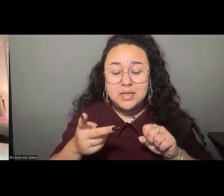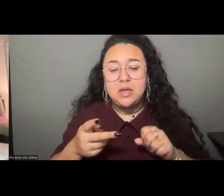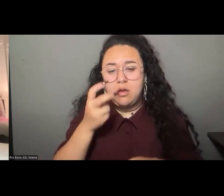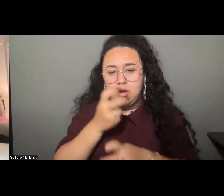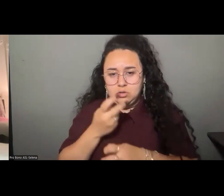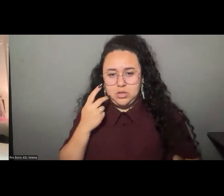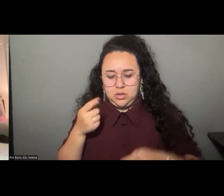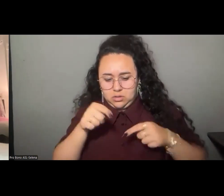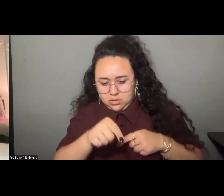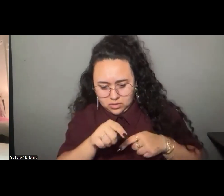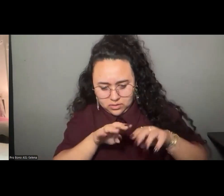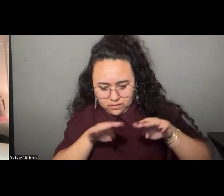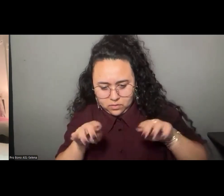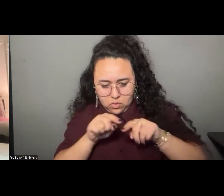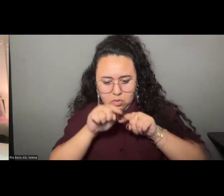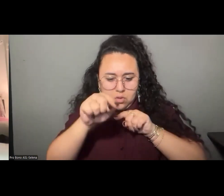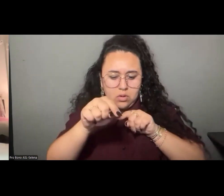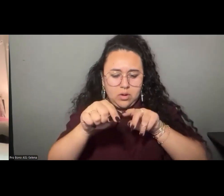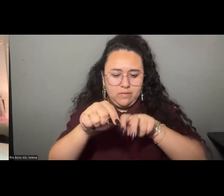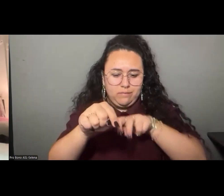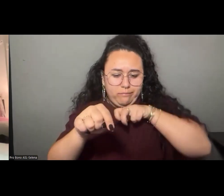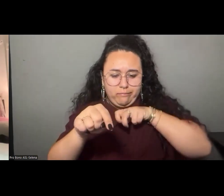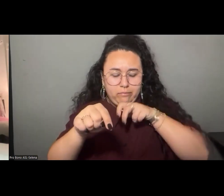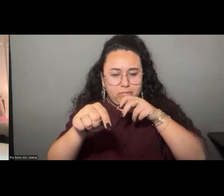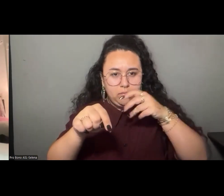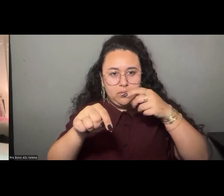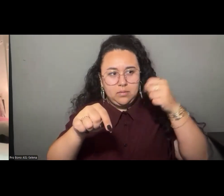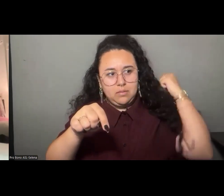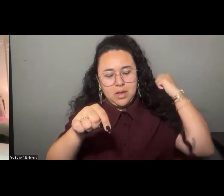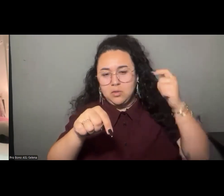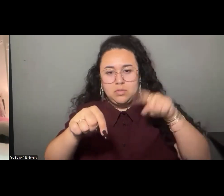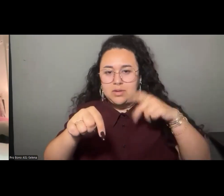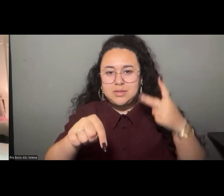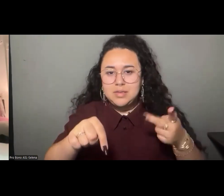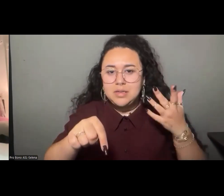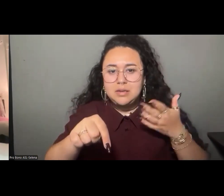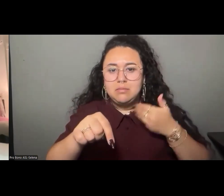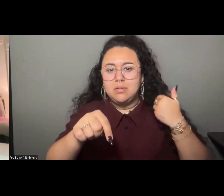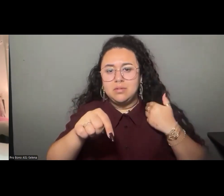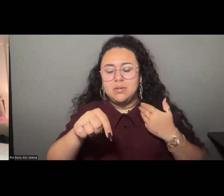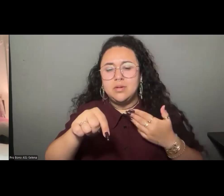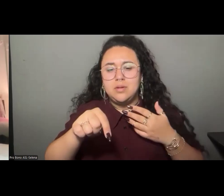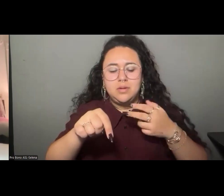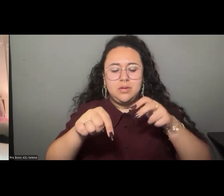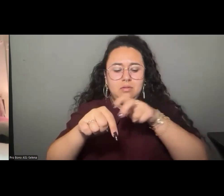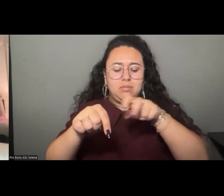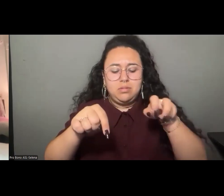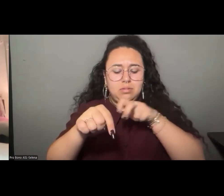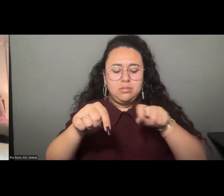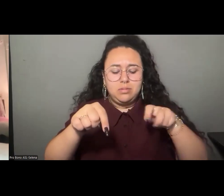floor if you're more than 3 seats like back in the audience, right? So we're like, okay, this is gonna